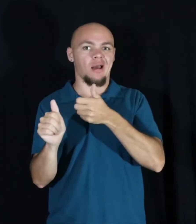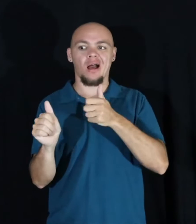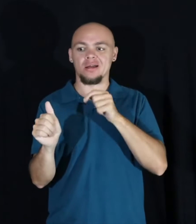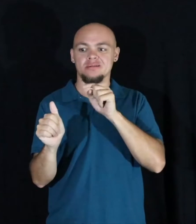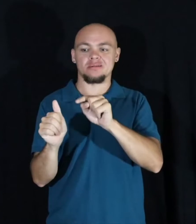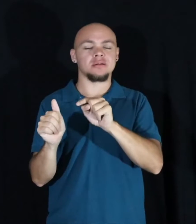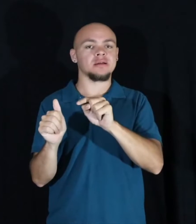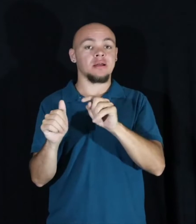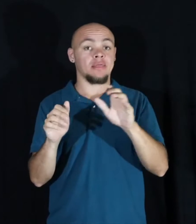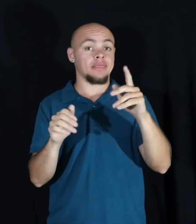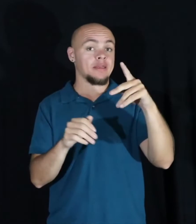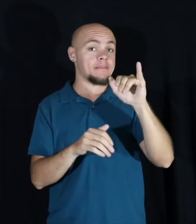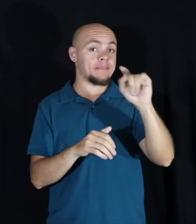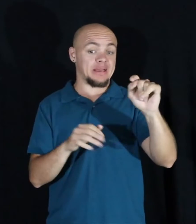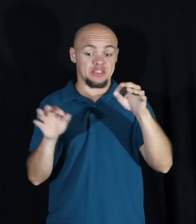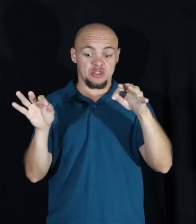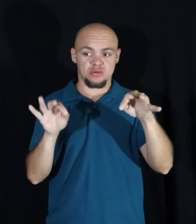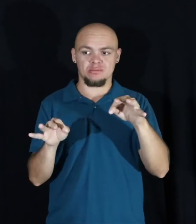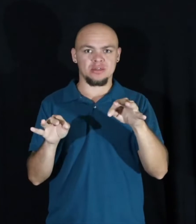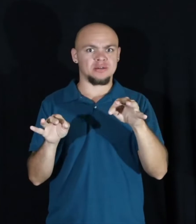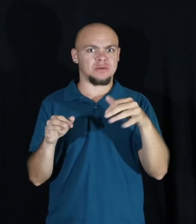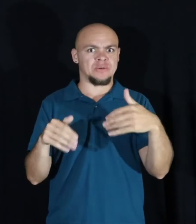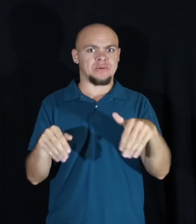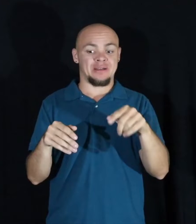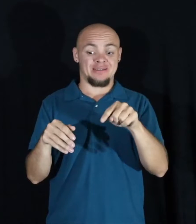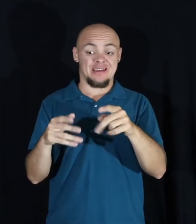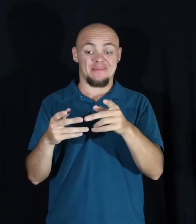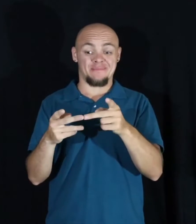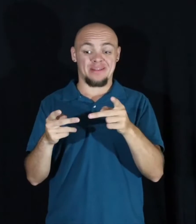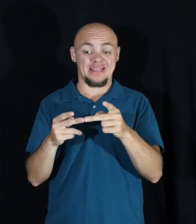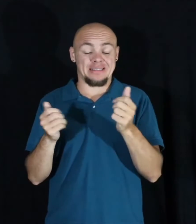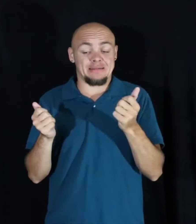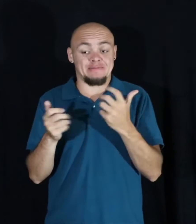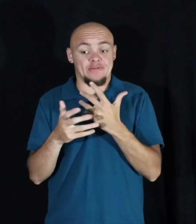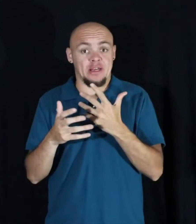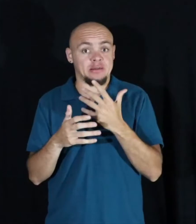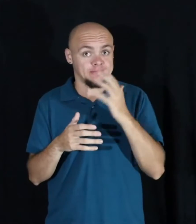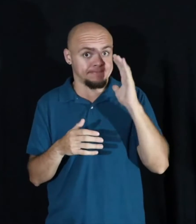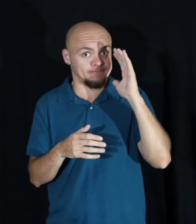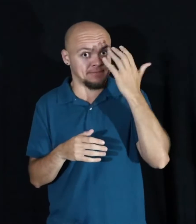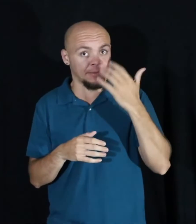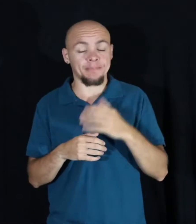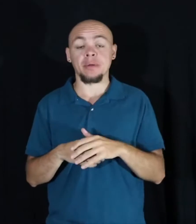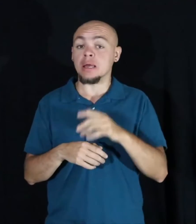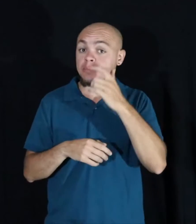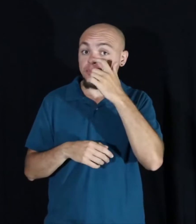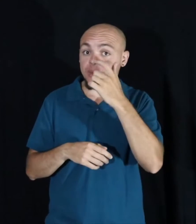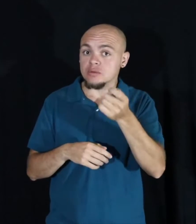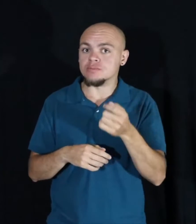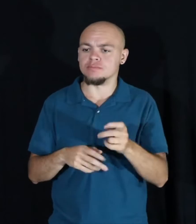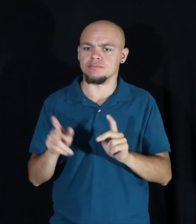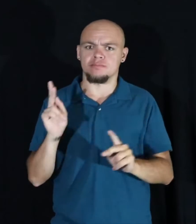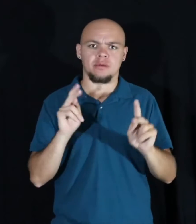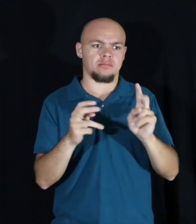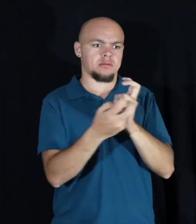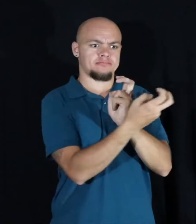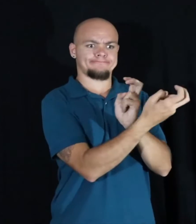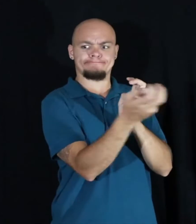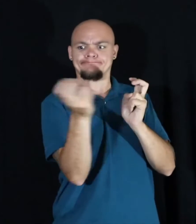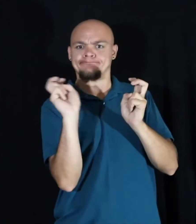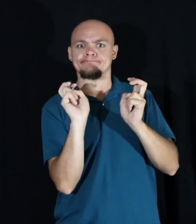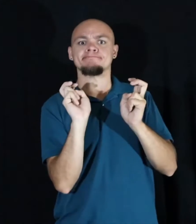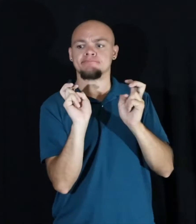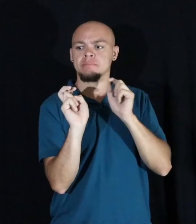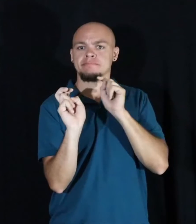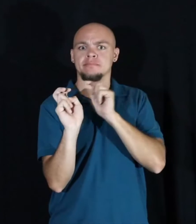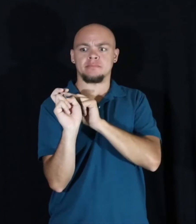of the pit sounded like a very frightening place to be. What was interesting was that many people in the room that day agreed with